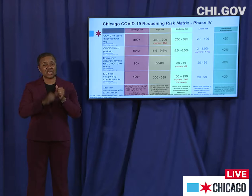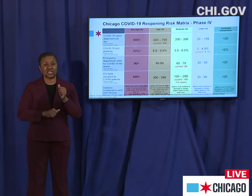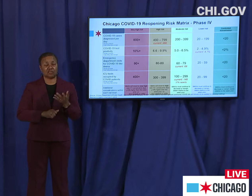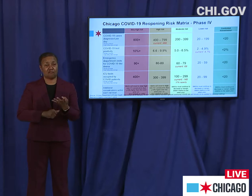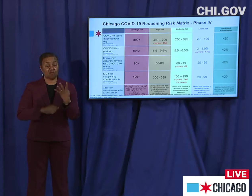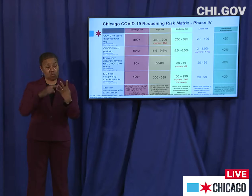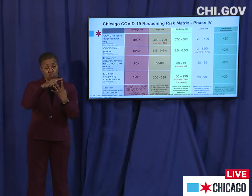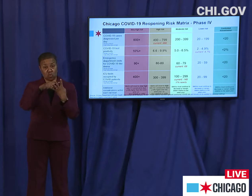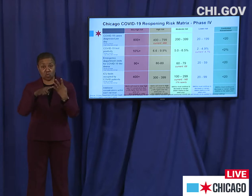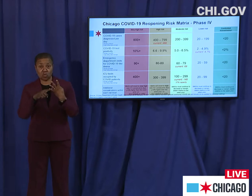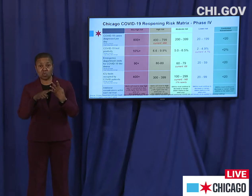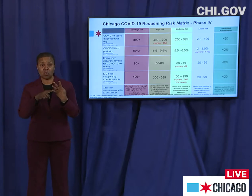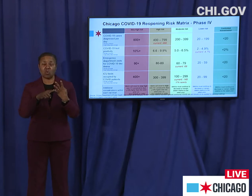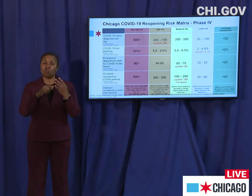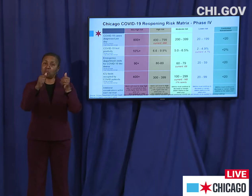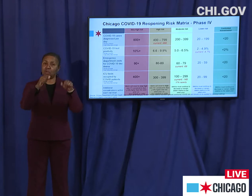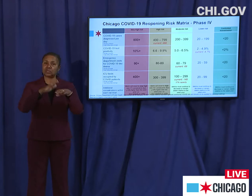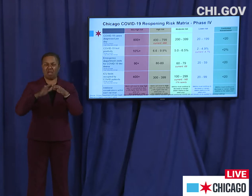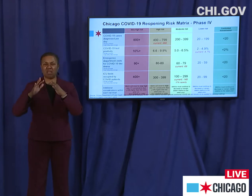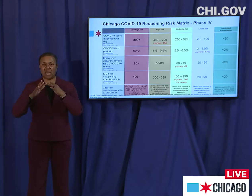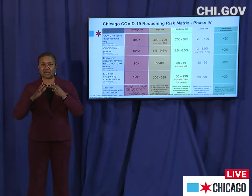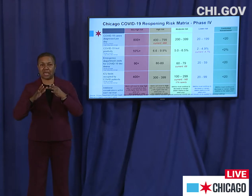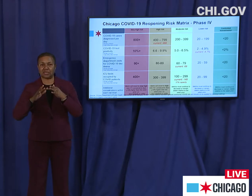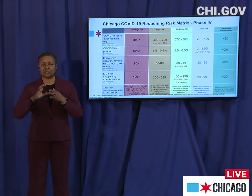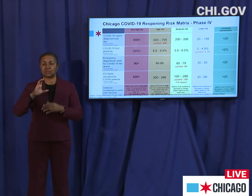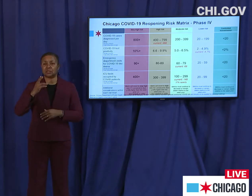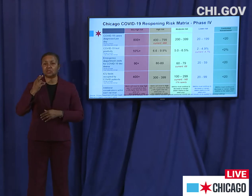4 indicators, and again, we'll post this online,